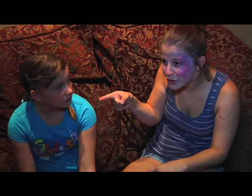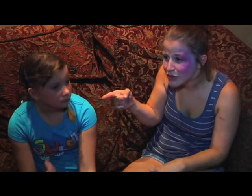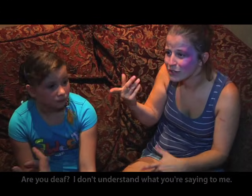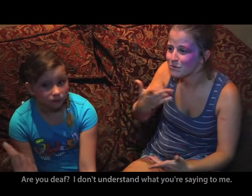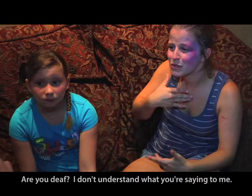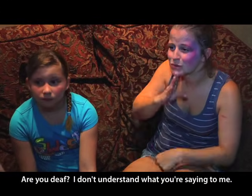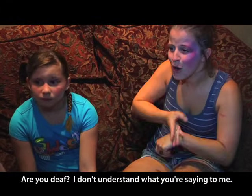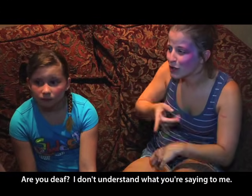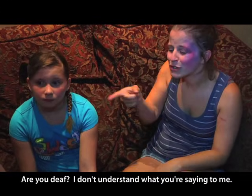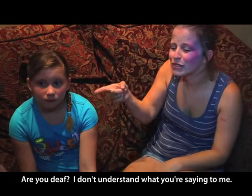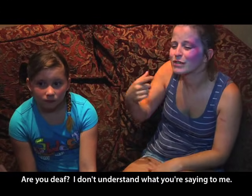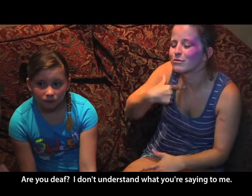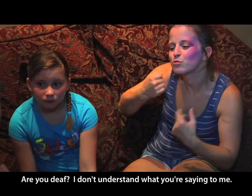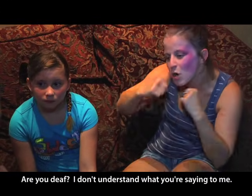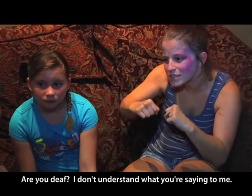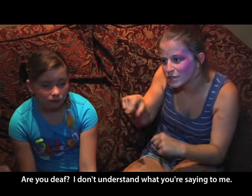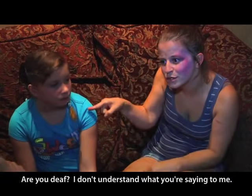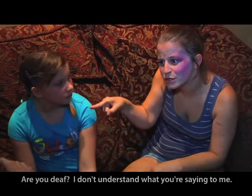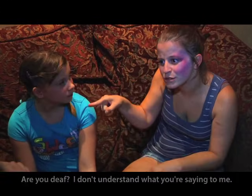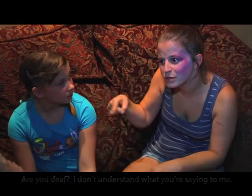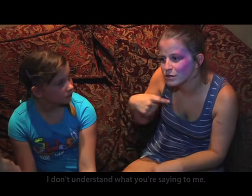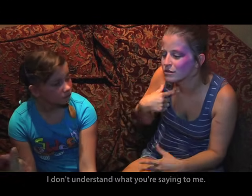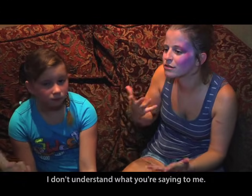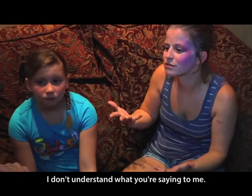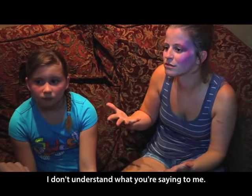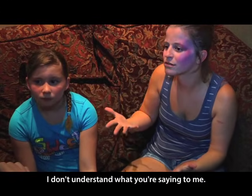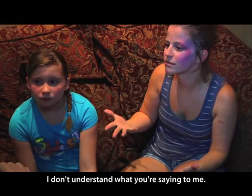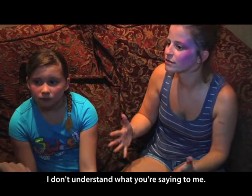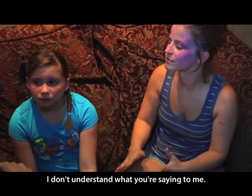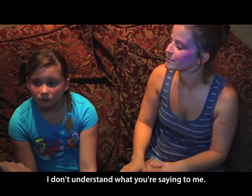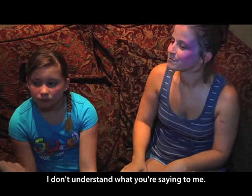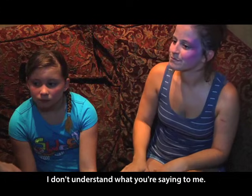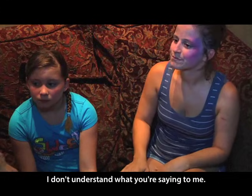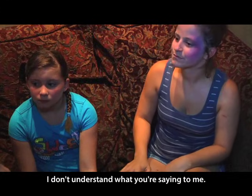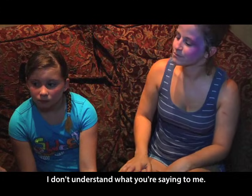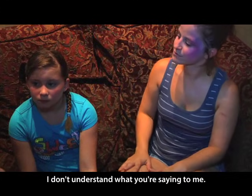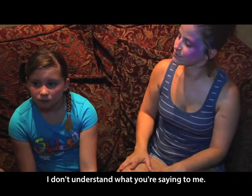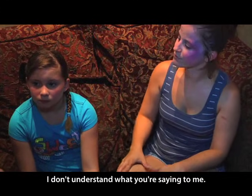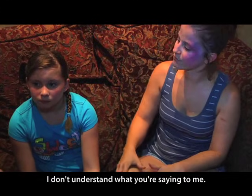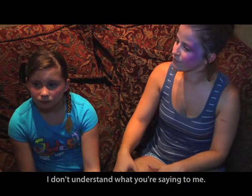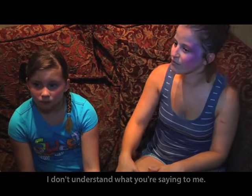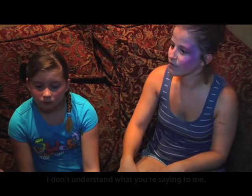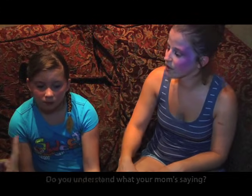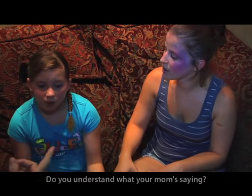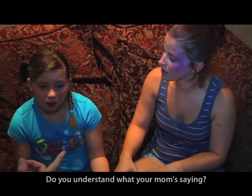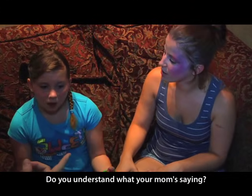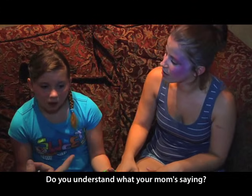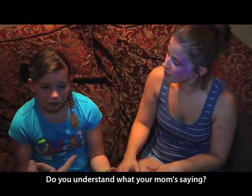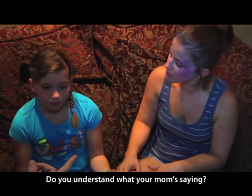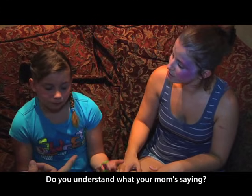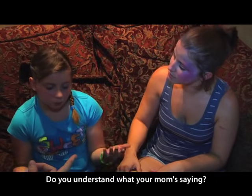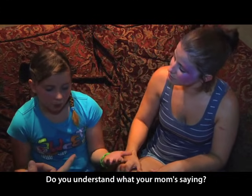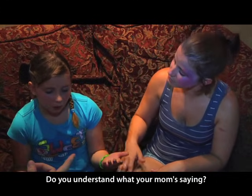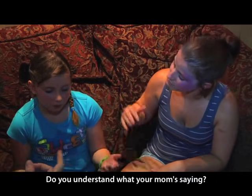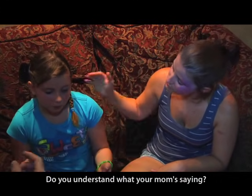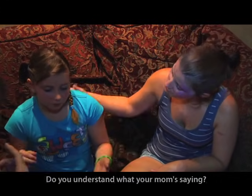Are you deaf? Are you deaf? I don't understand what you're saying to me. Do you understand what your mom's saying? Well,